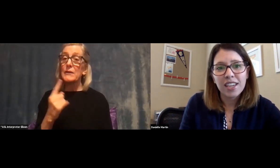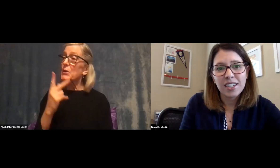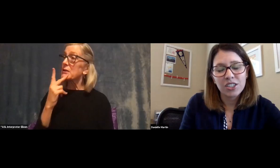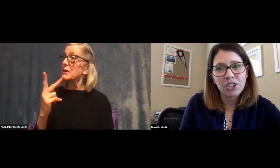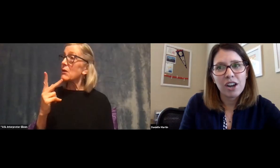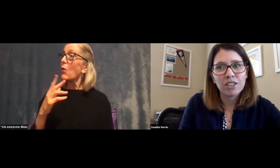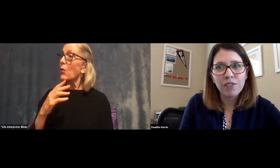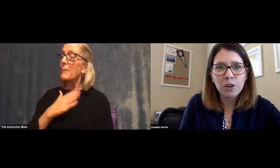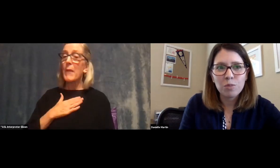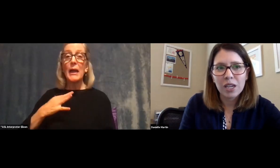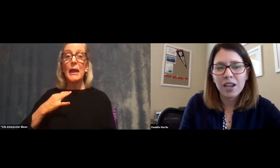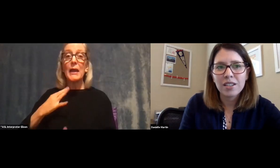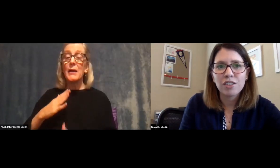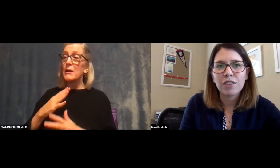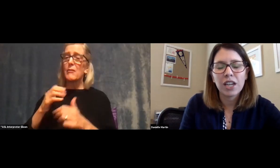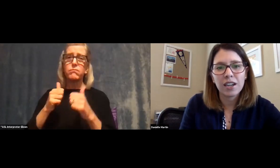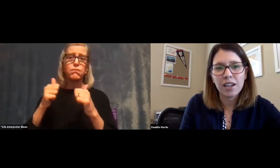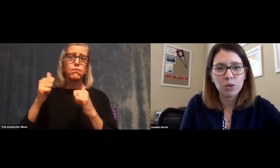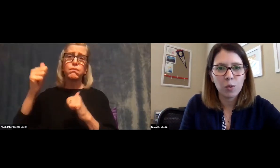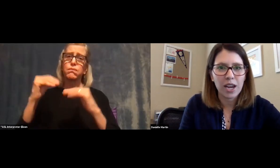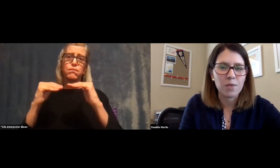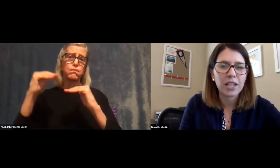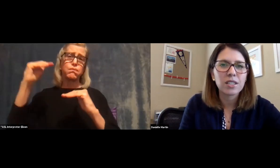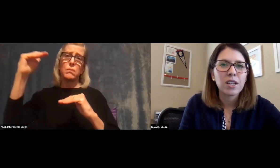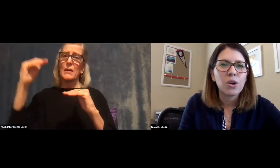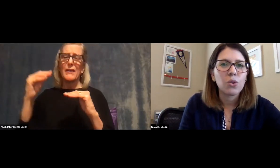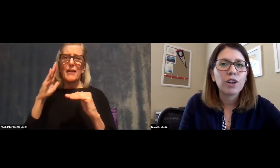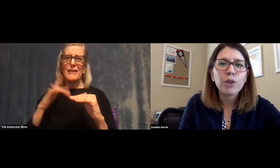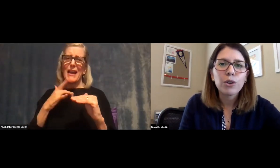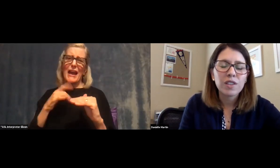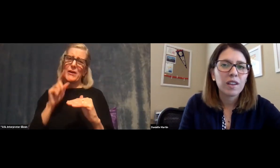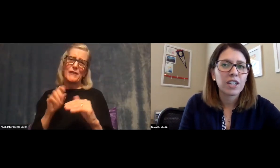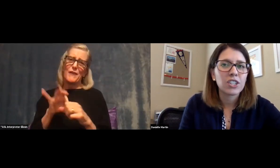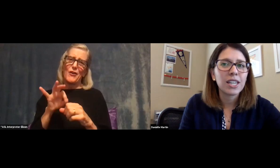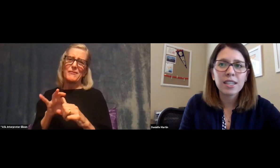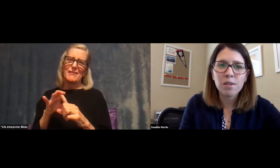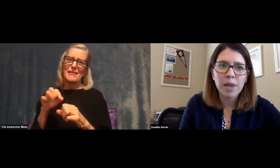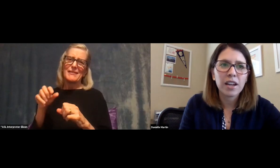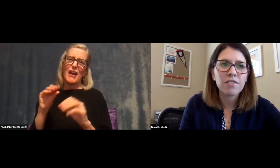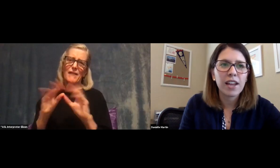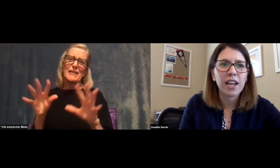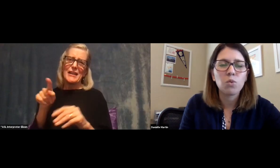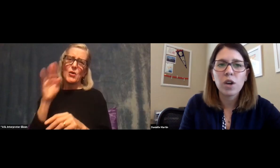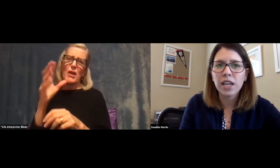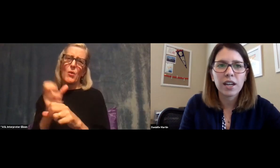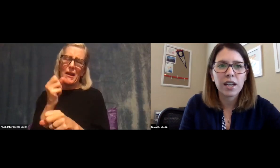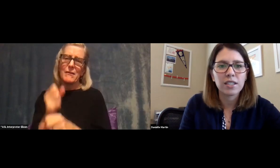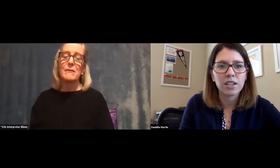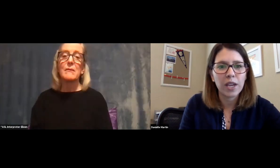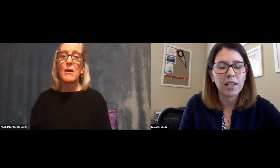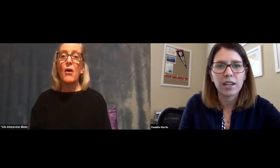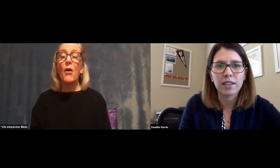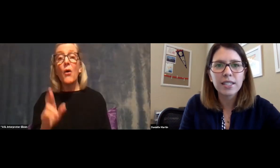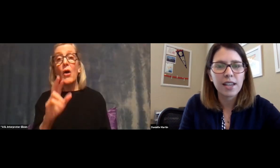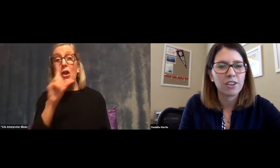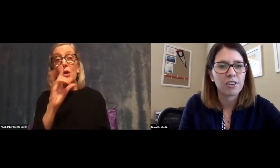not think that they need to turn out to vote because their favorite candidate will win anyways. Or if voters think the election isn't competitive and one candidate is